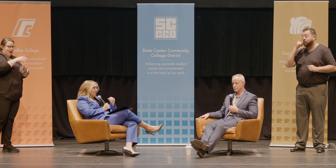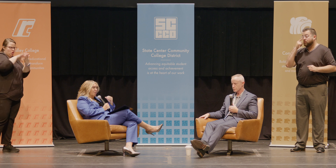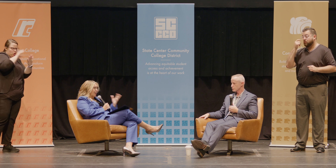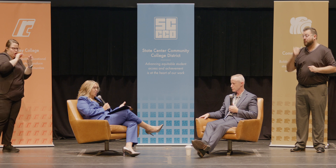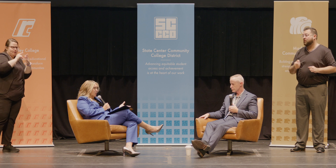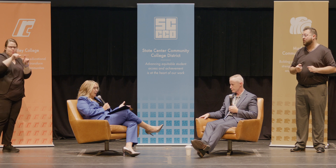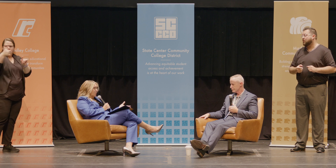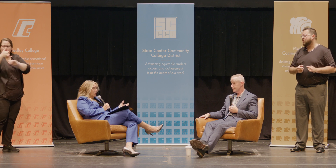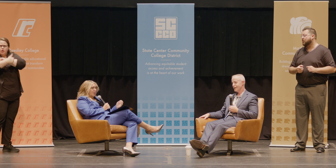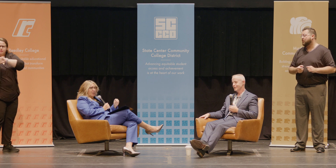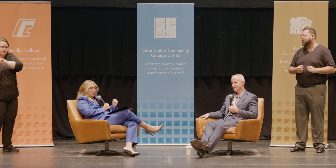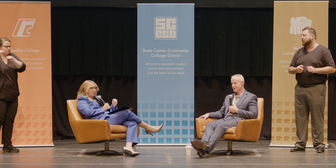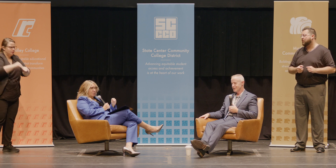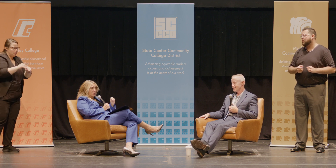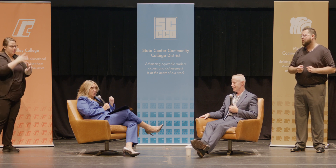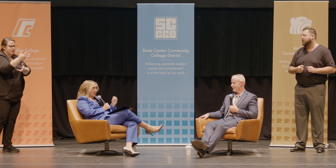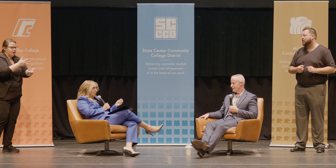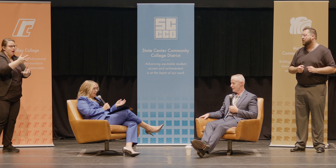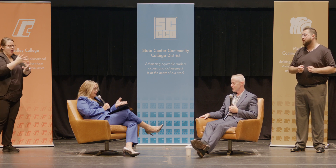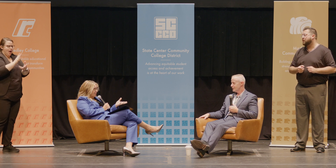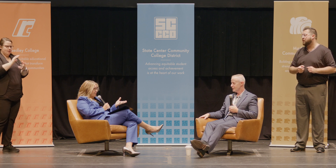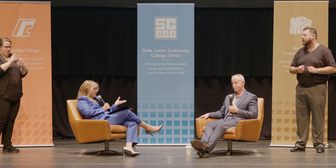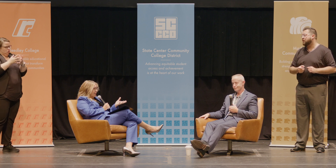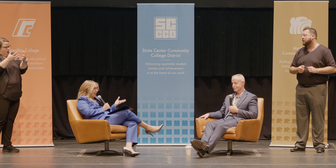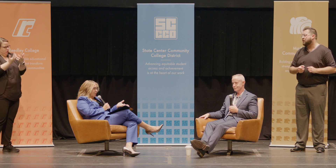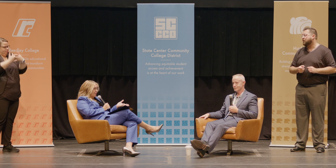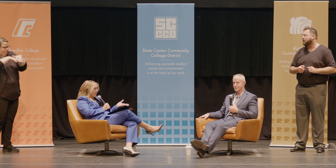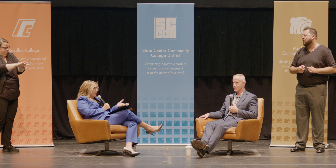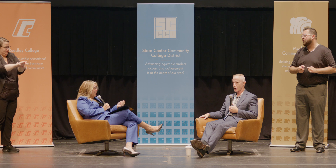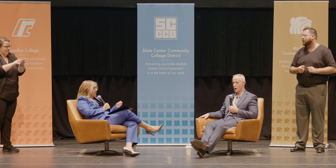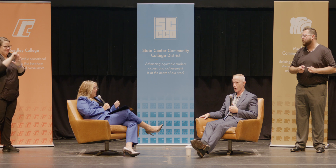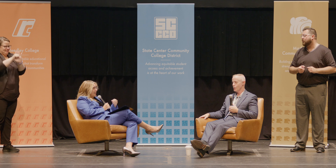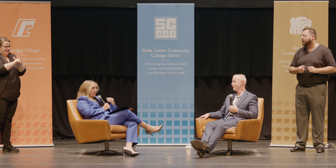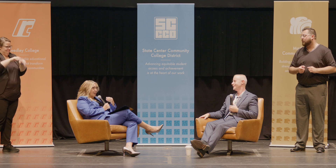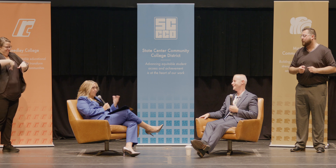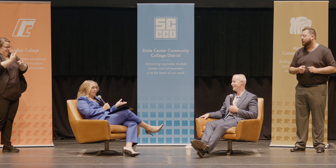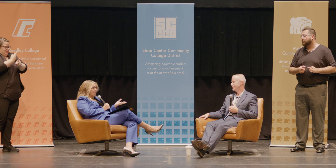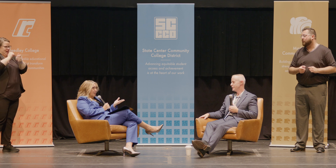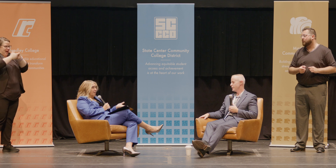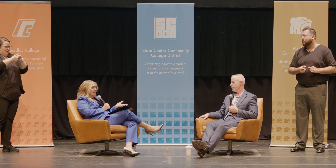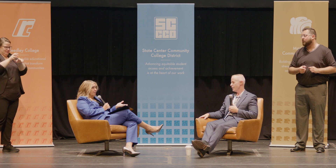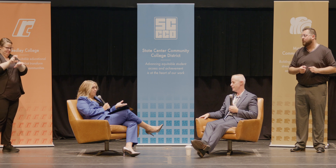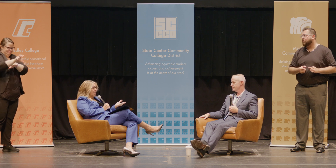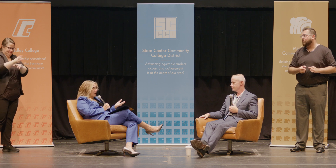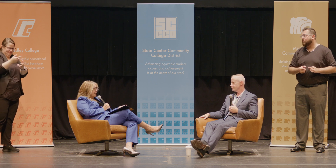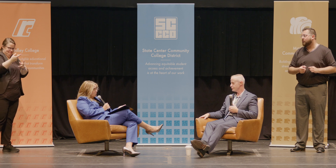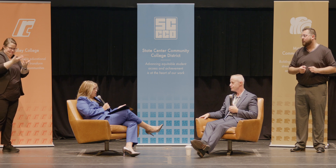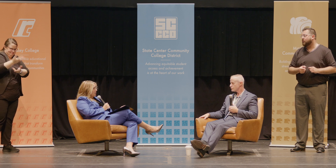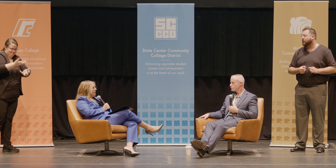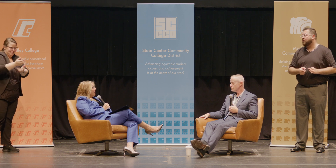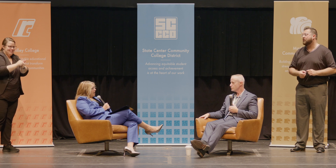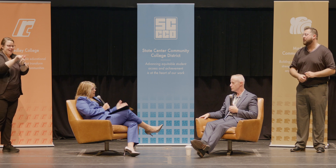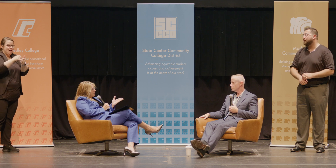learning, and there's a lot to work out. The state really hasn't figured out how they're going to fund that. I think everybody's like, that makes sense, but how does